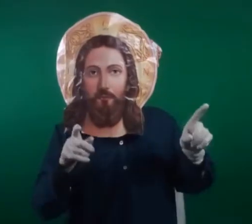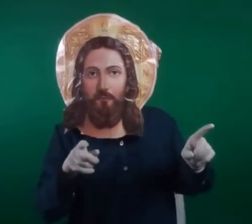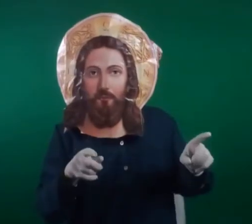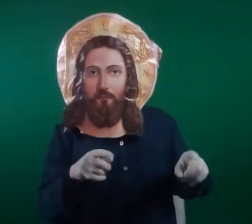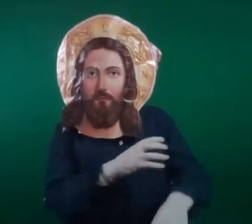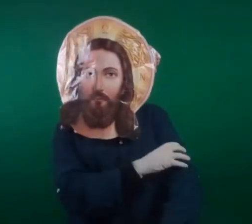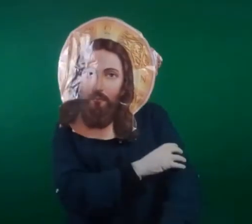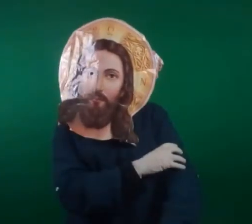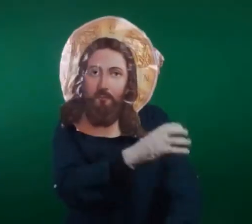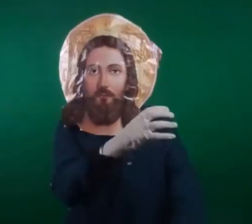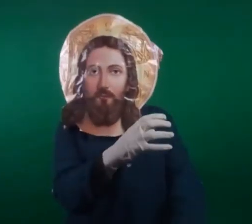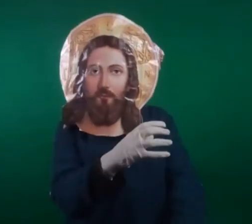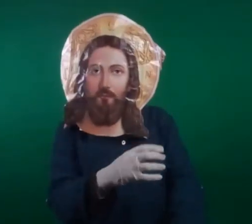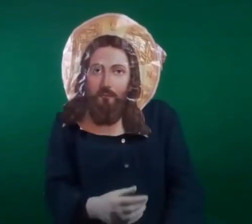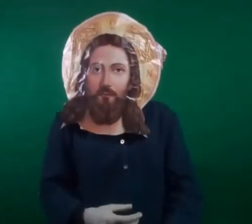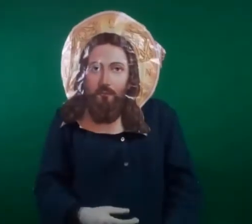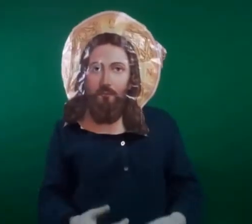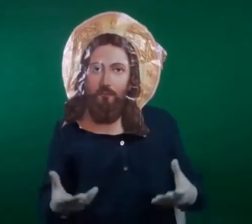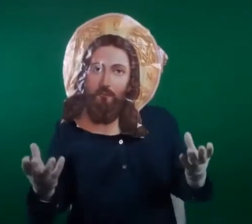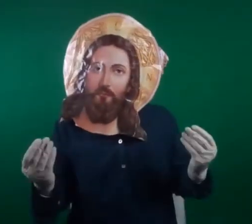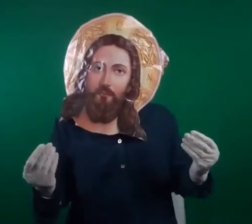But it is very powerful. Do not take it lightly.